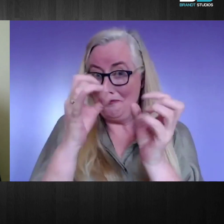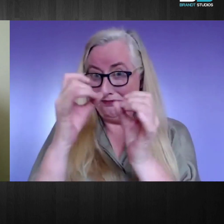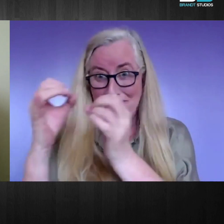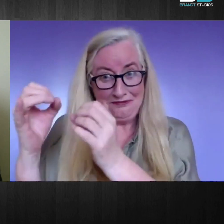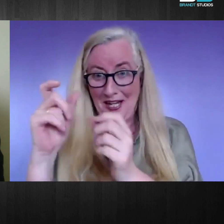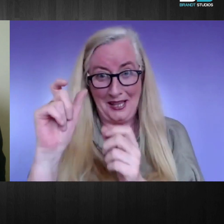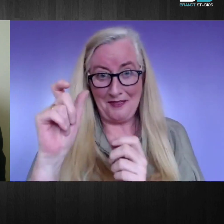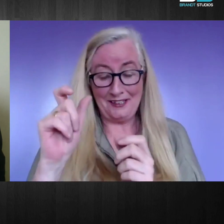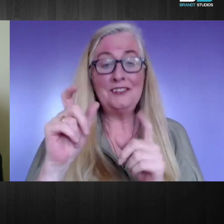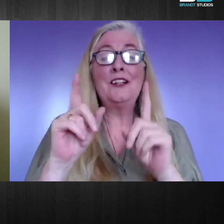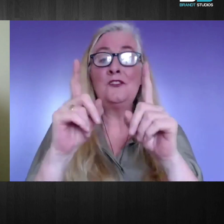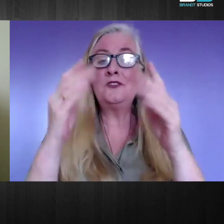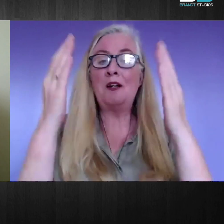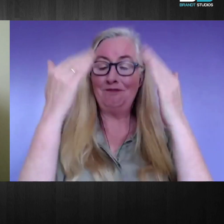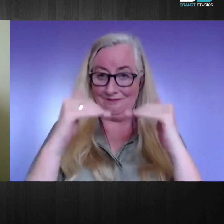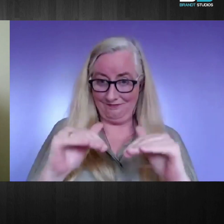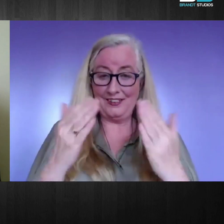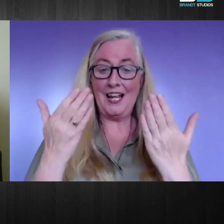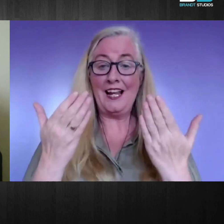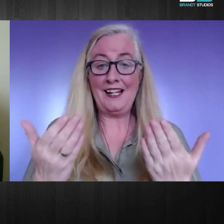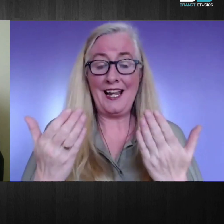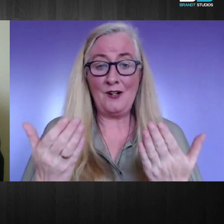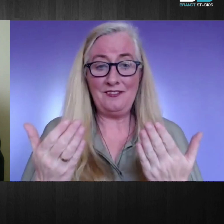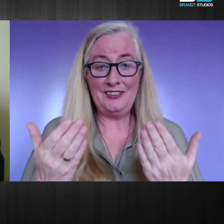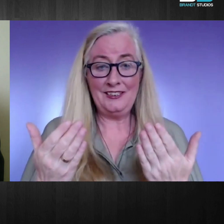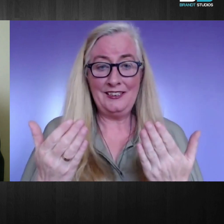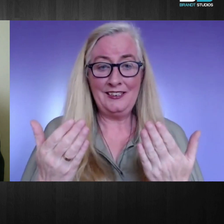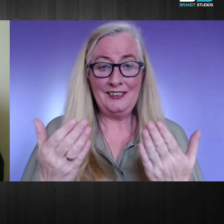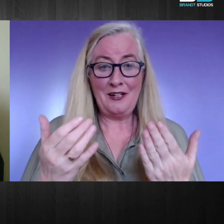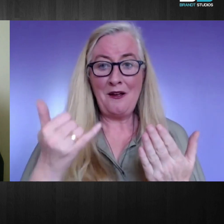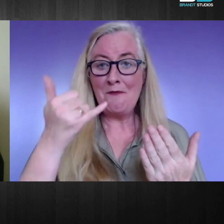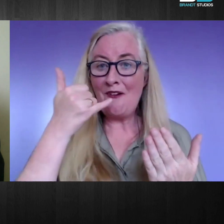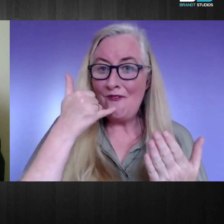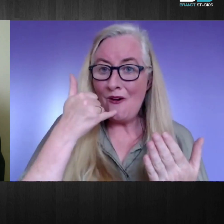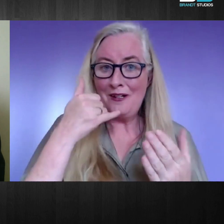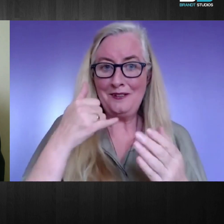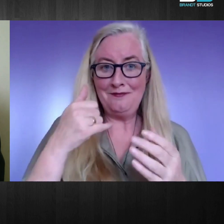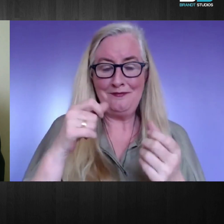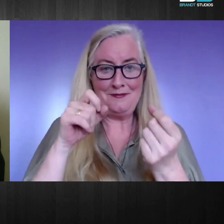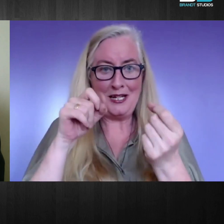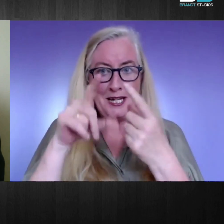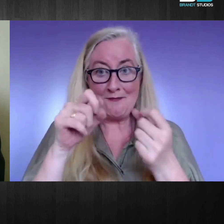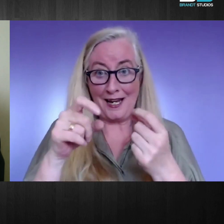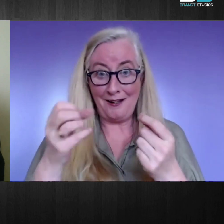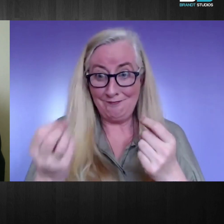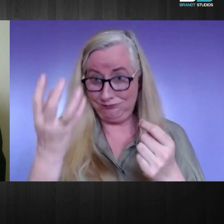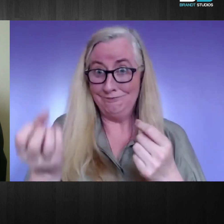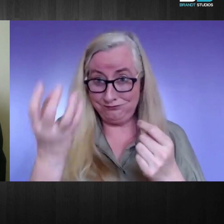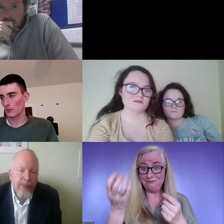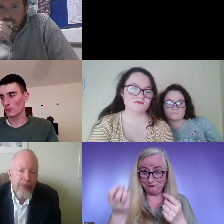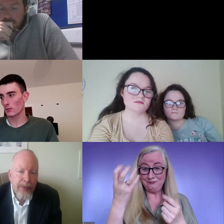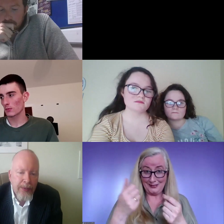And my phone and email has been blowing up here, so you've got a ton of things to talk about. But first of all, thank all of you